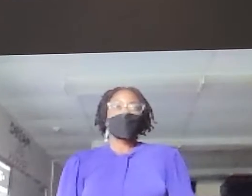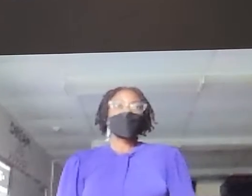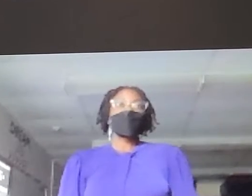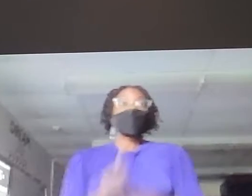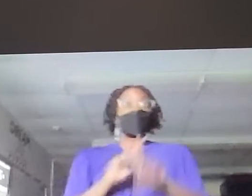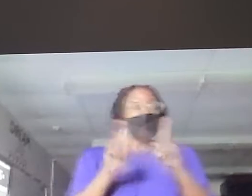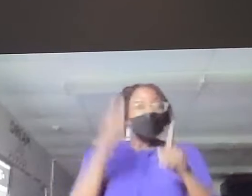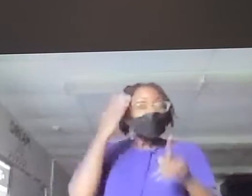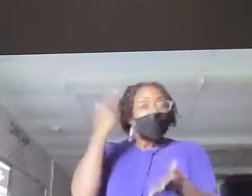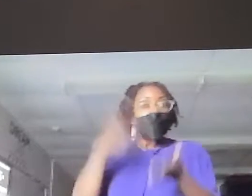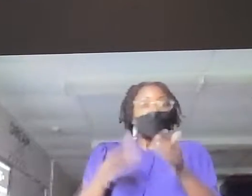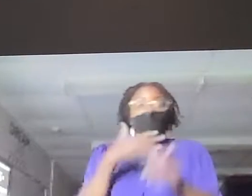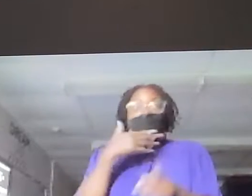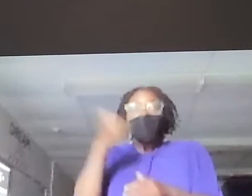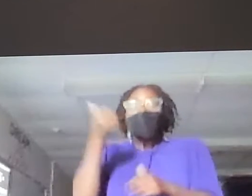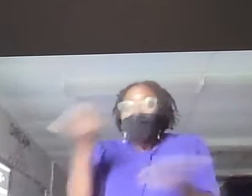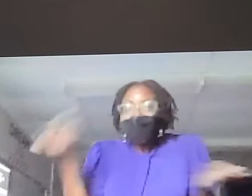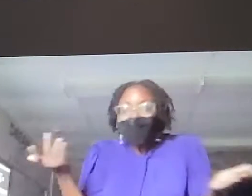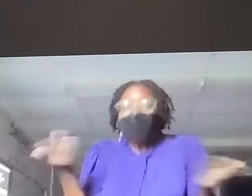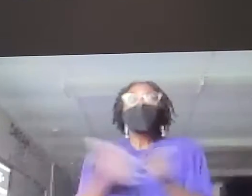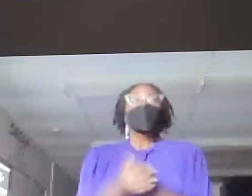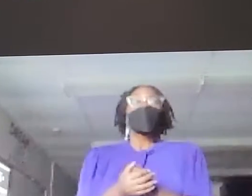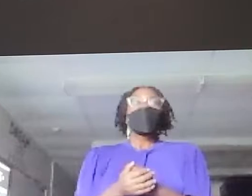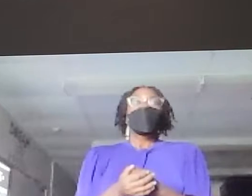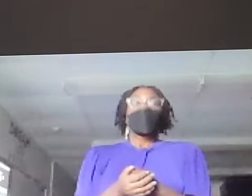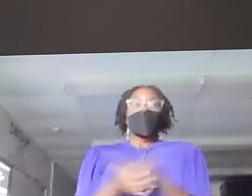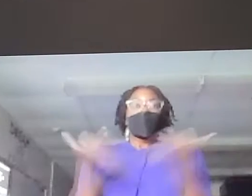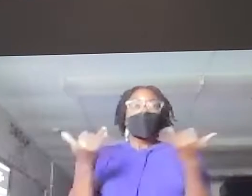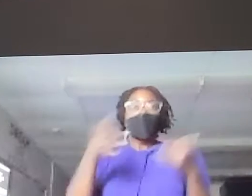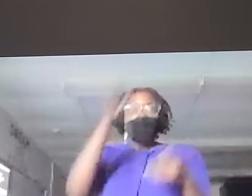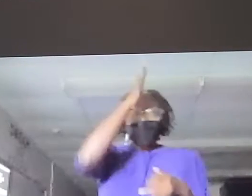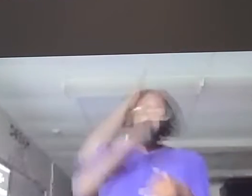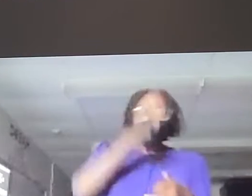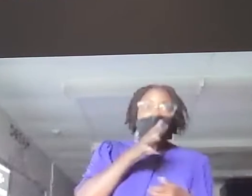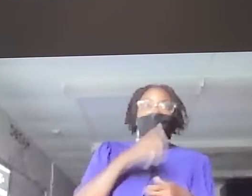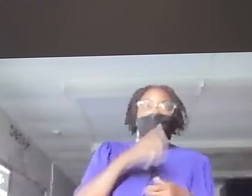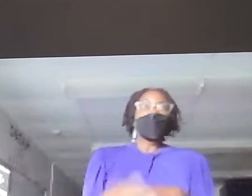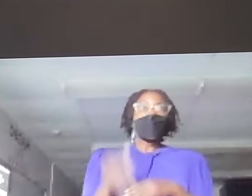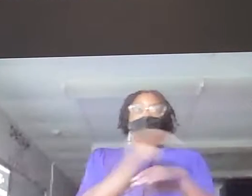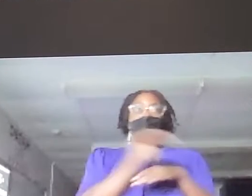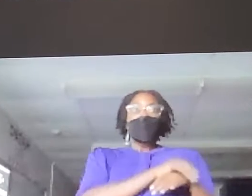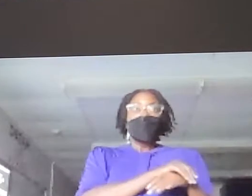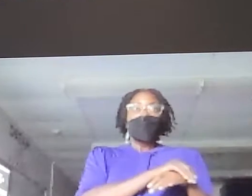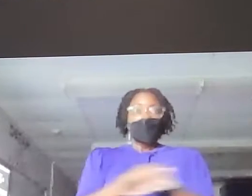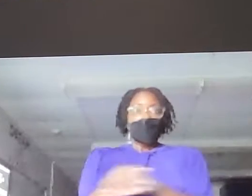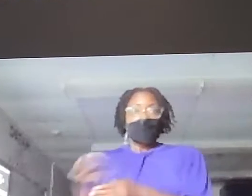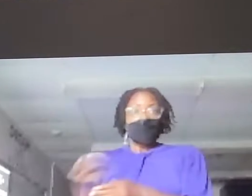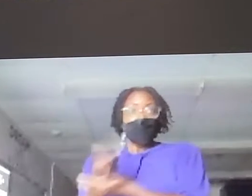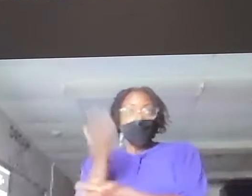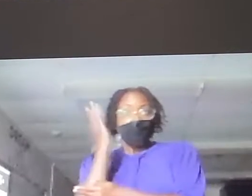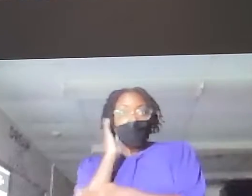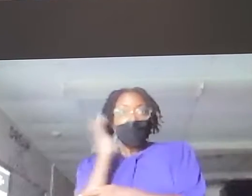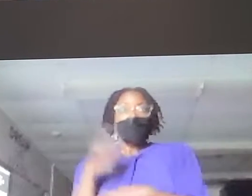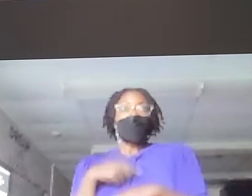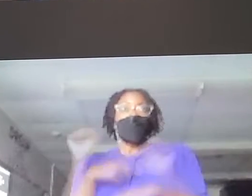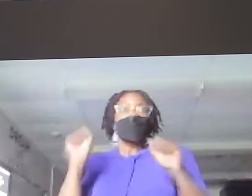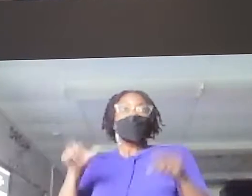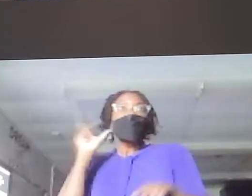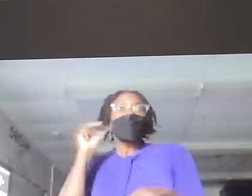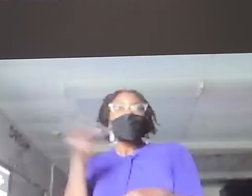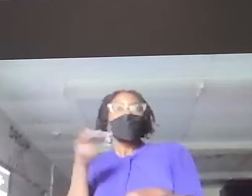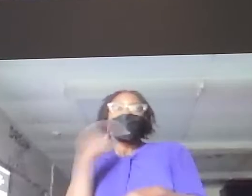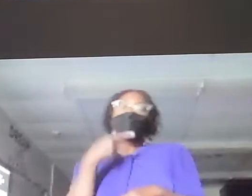But the most excellent news of all, now Mom and Dad can tuck me in at the empty bed at night and I can hear them say,